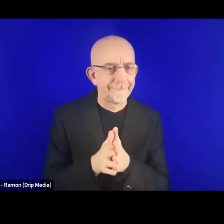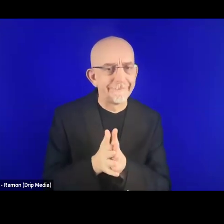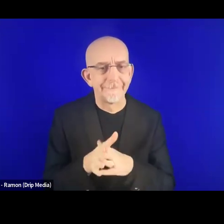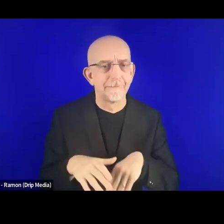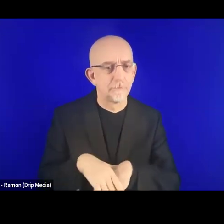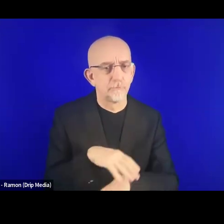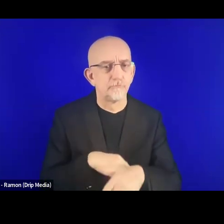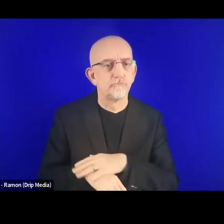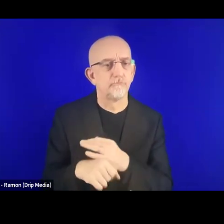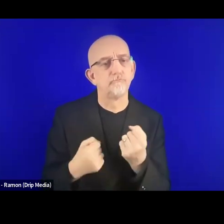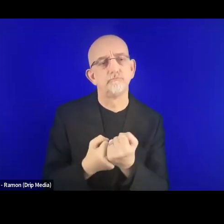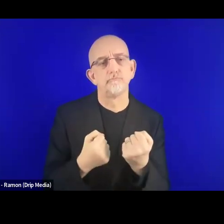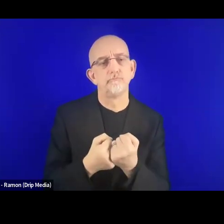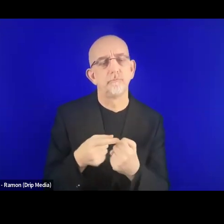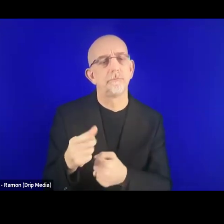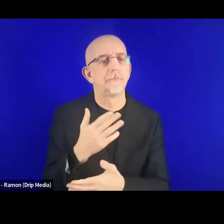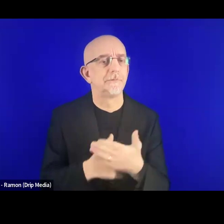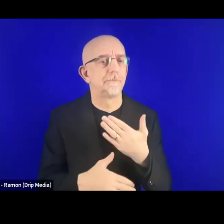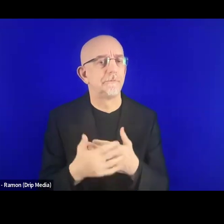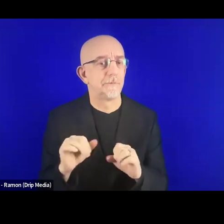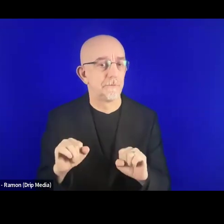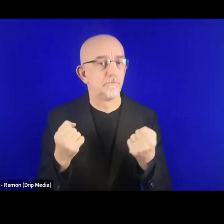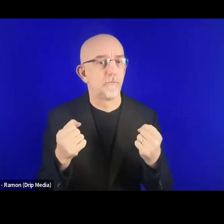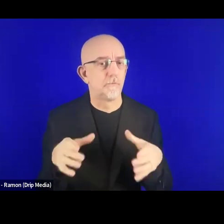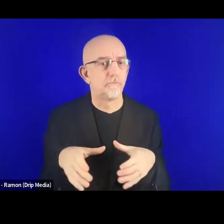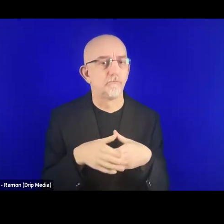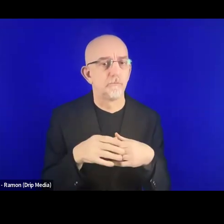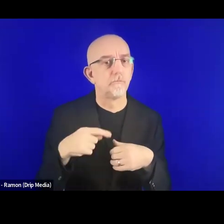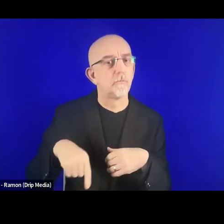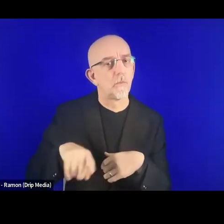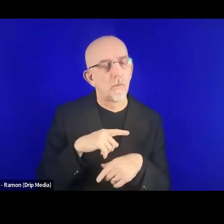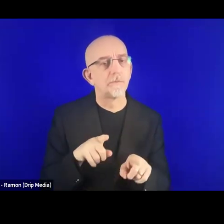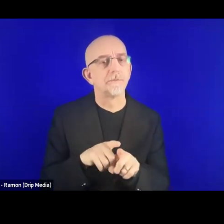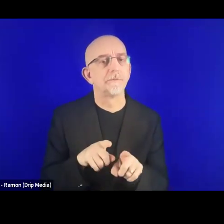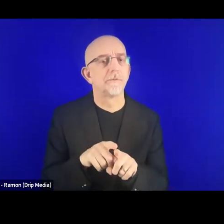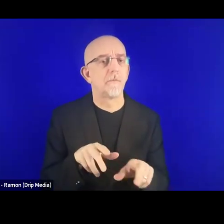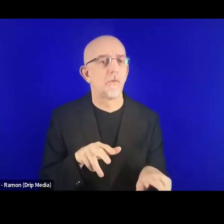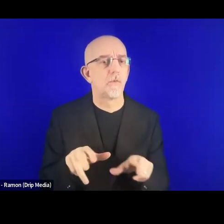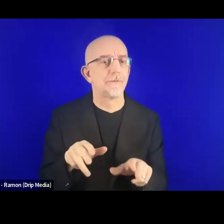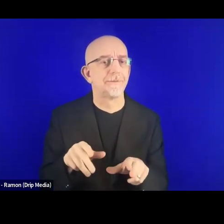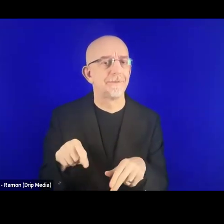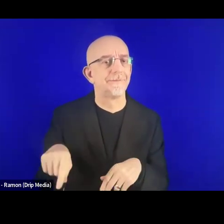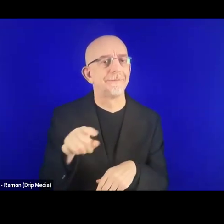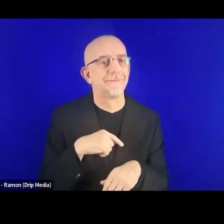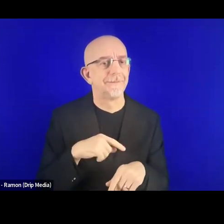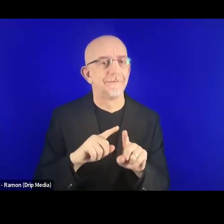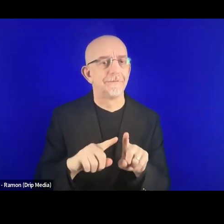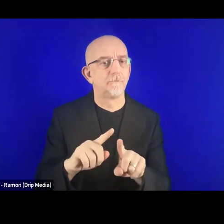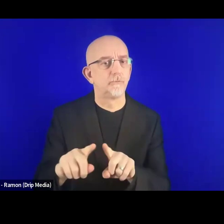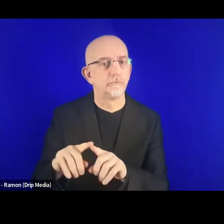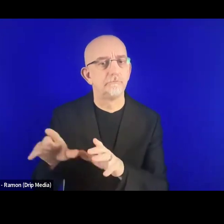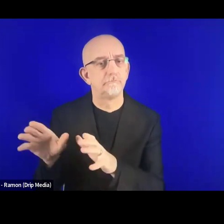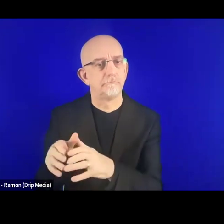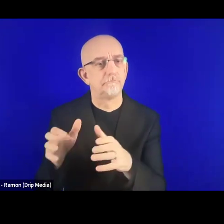real action. So thanks very much, Patience. That was extremely helpful. We've got ourselves 15 minutes still for the